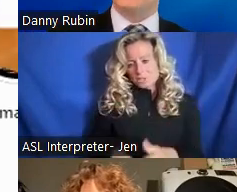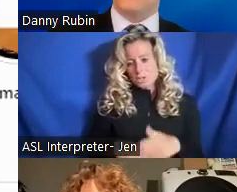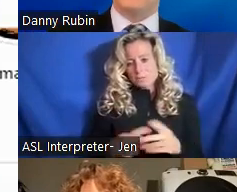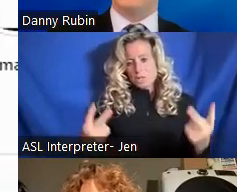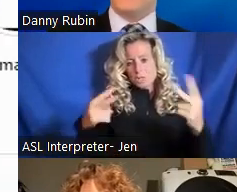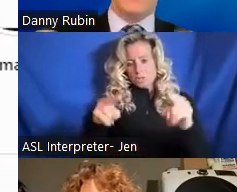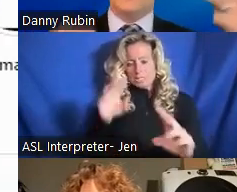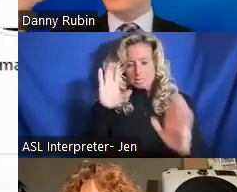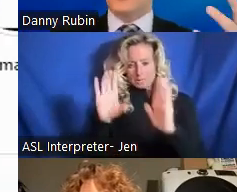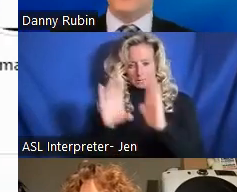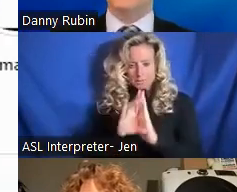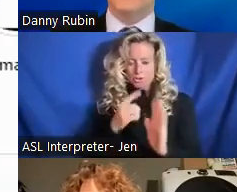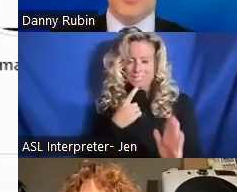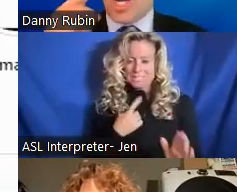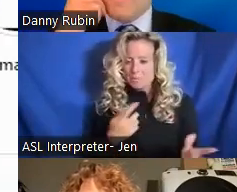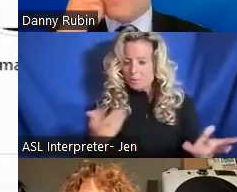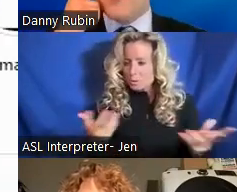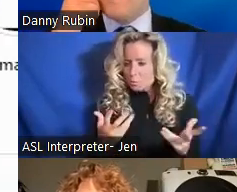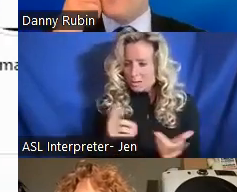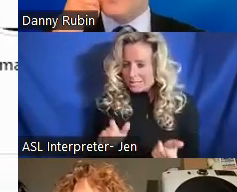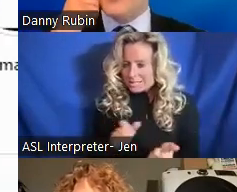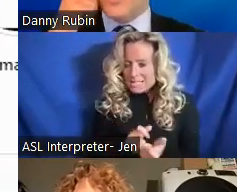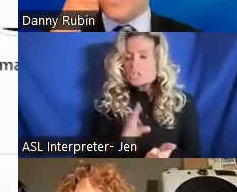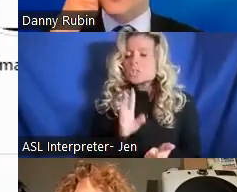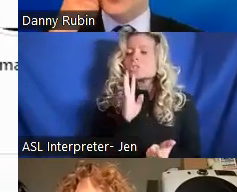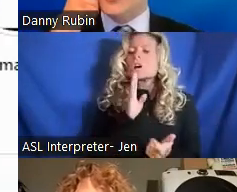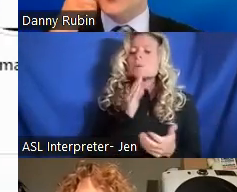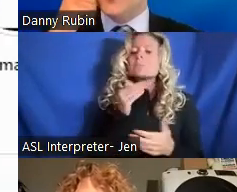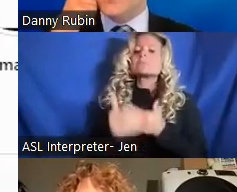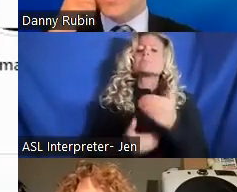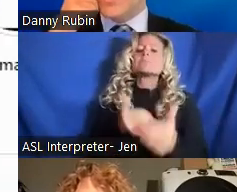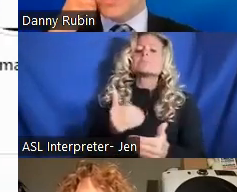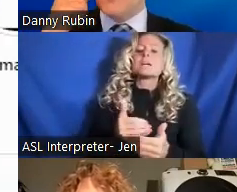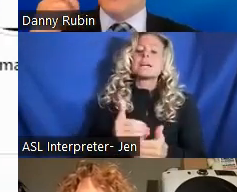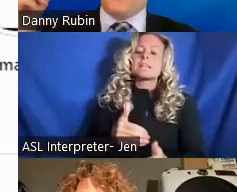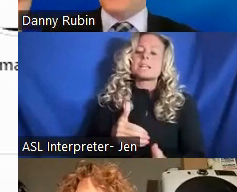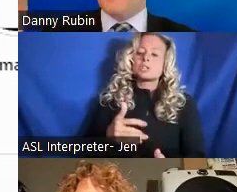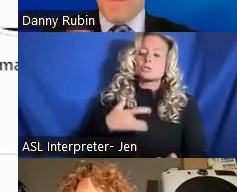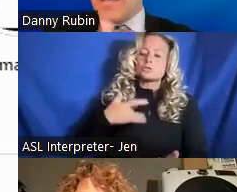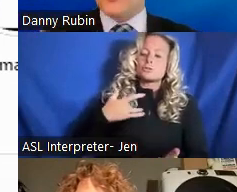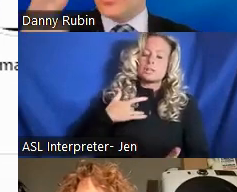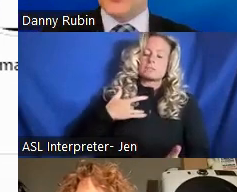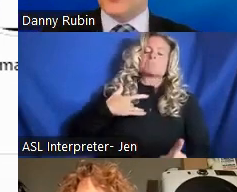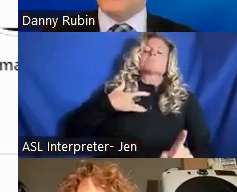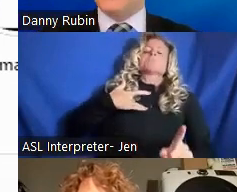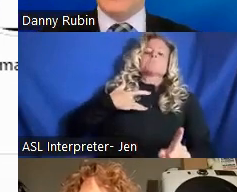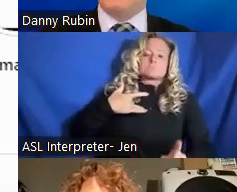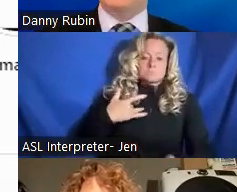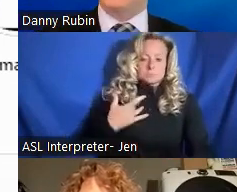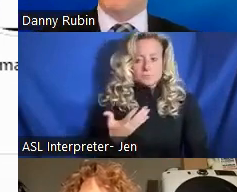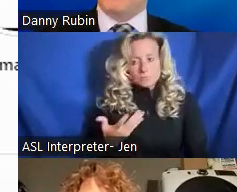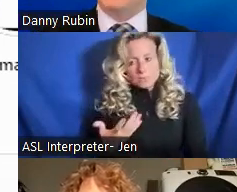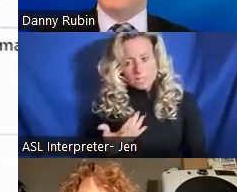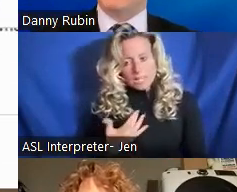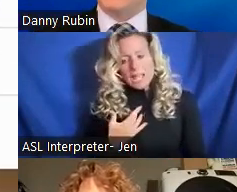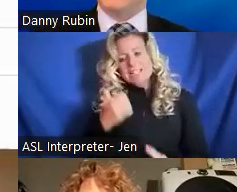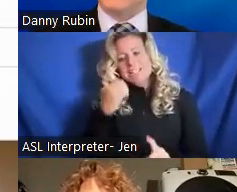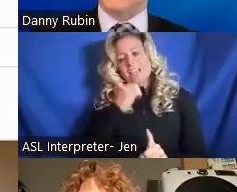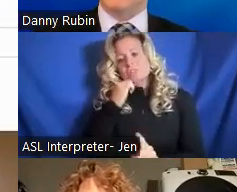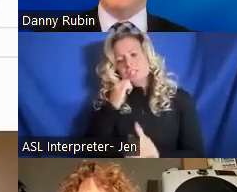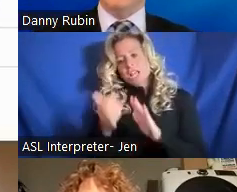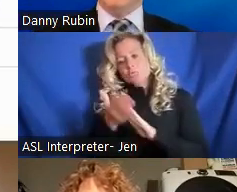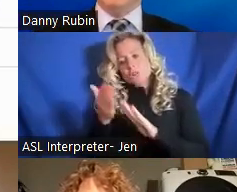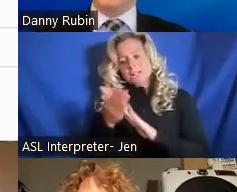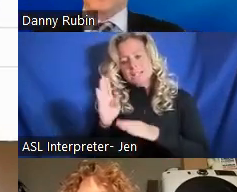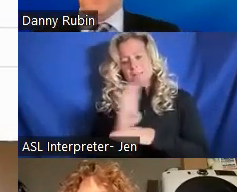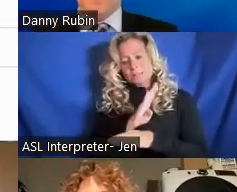pictures and tell me what they, talk me through a few that stand out to you and how it factors into sort of day by day running the